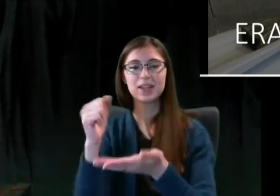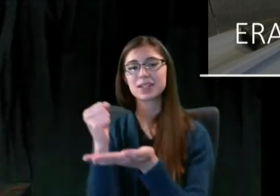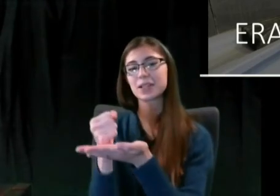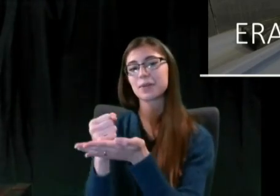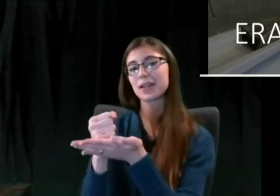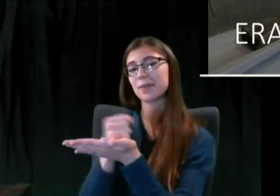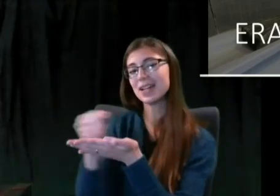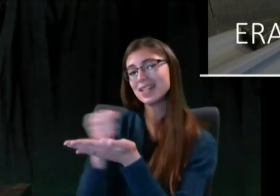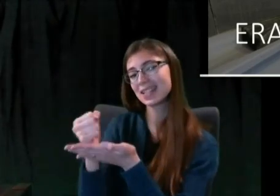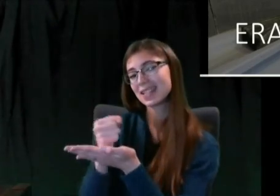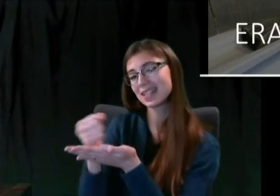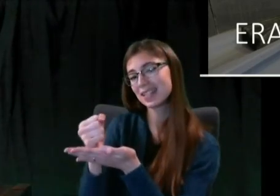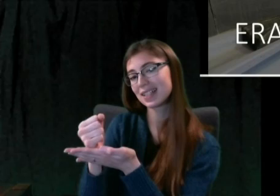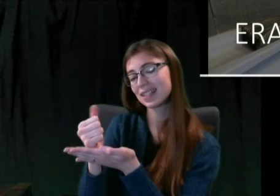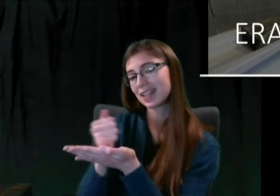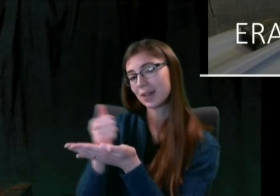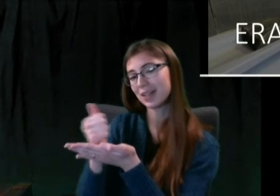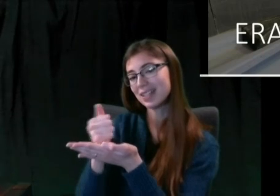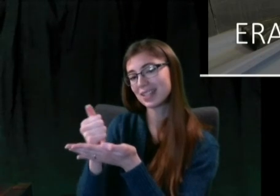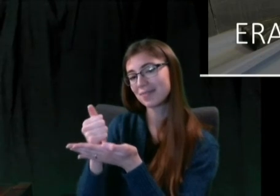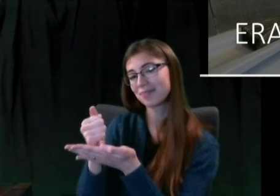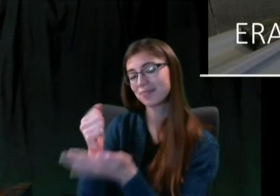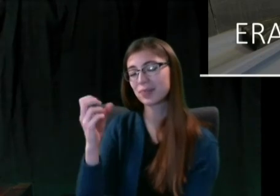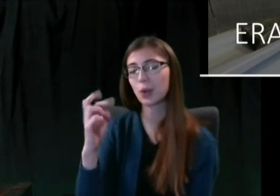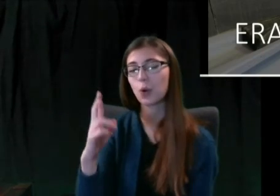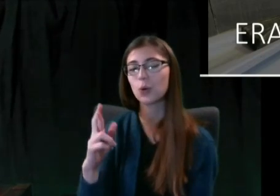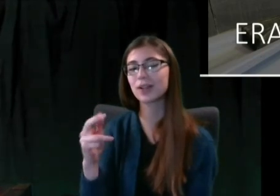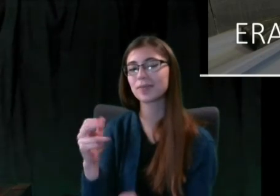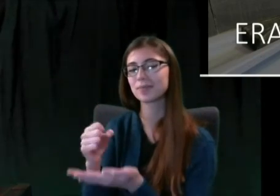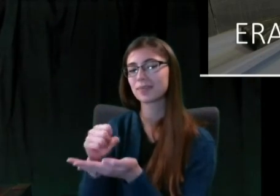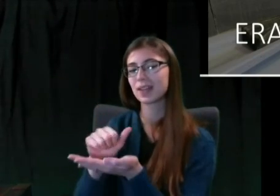So erase, erase, or